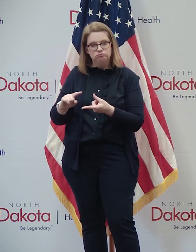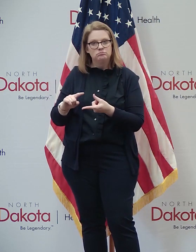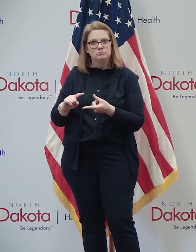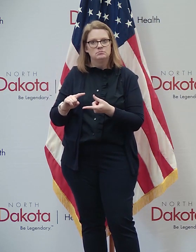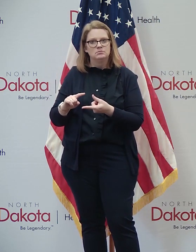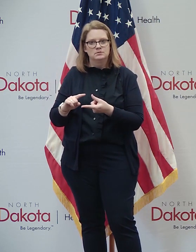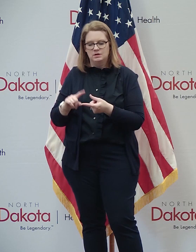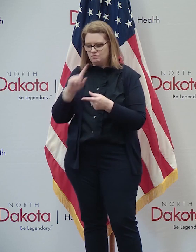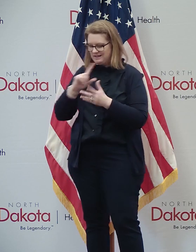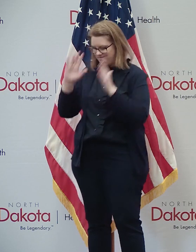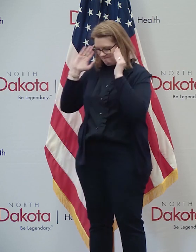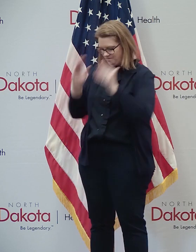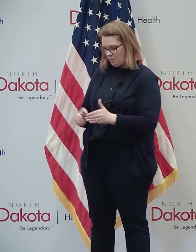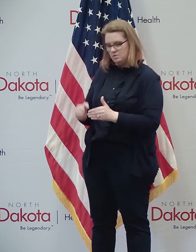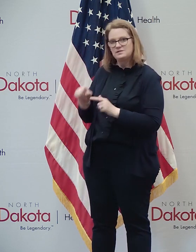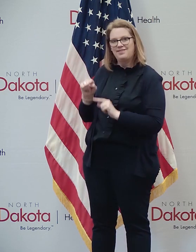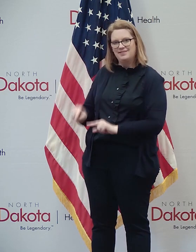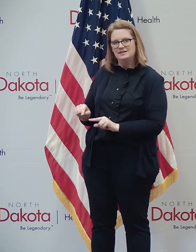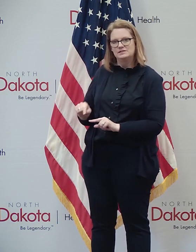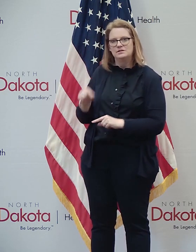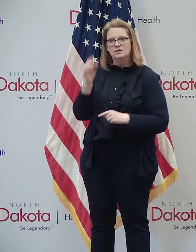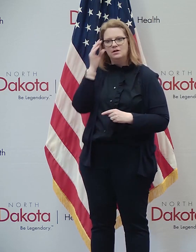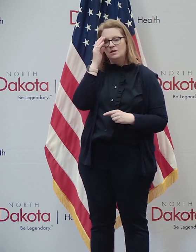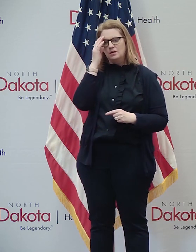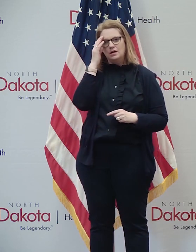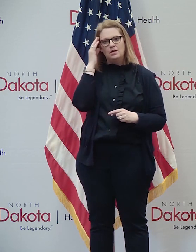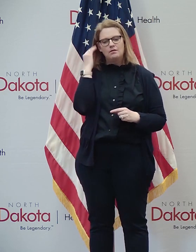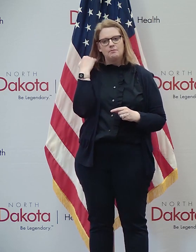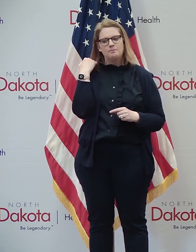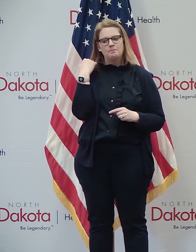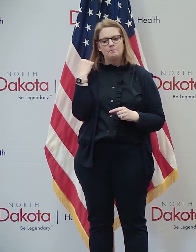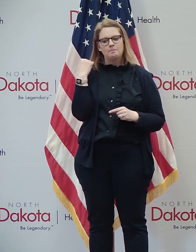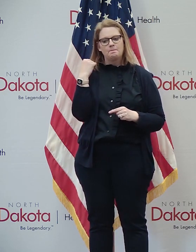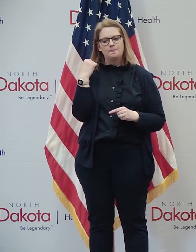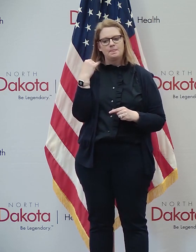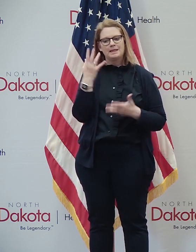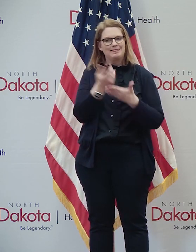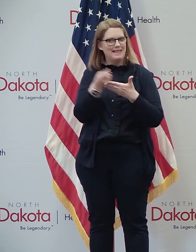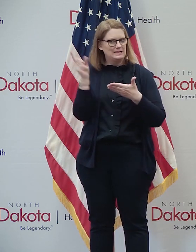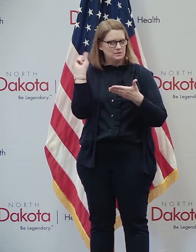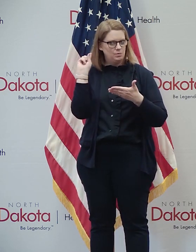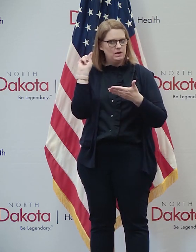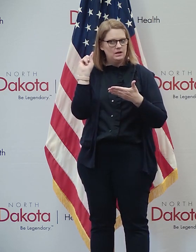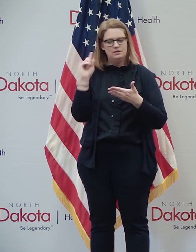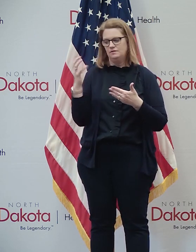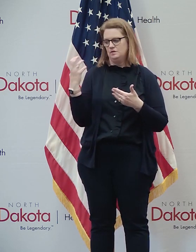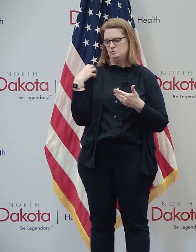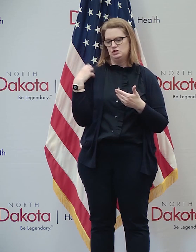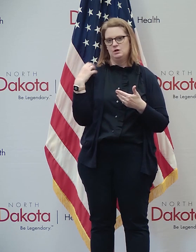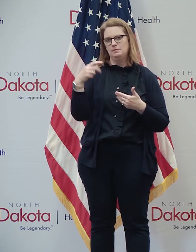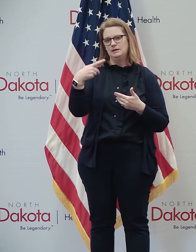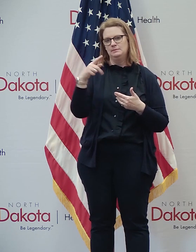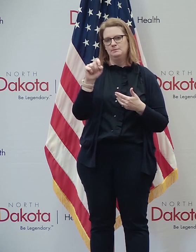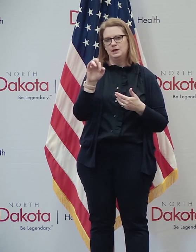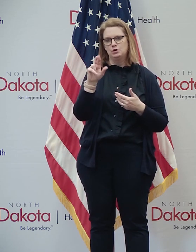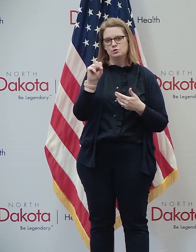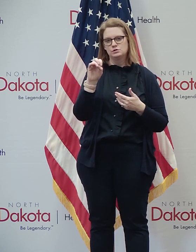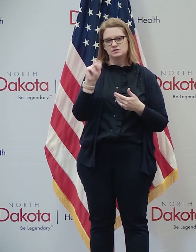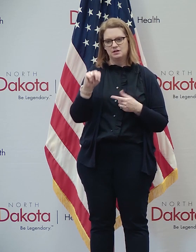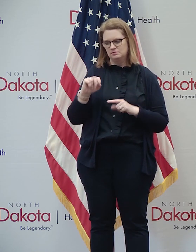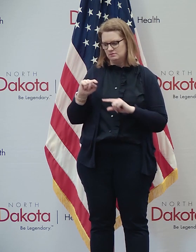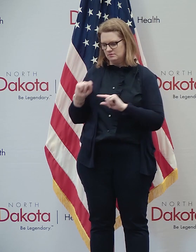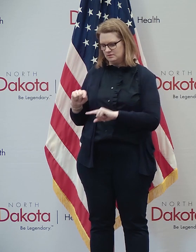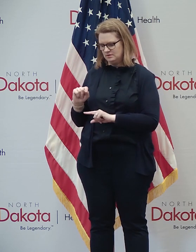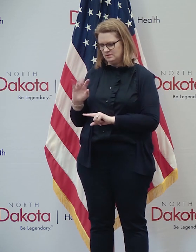have 18 counties that still have 0 positives, never had one once, even though we've done testing everywhere. But if we want to get this thing